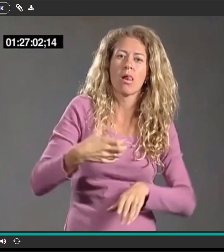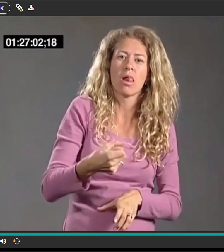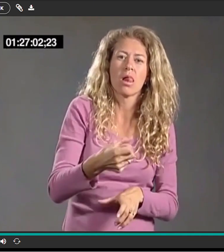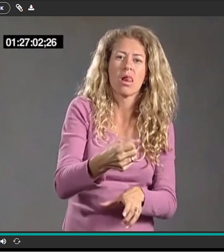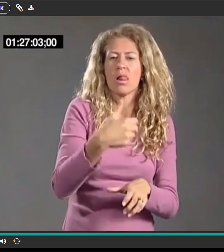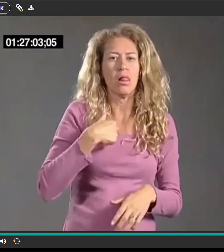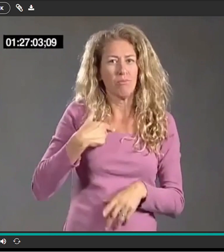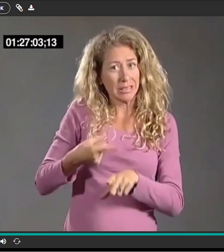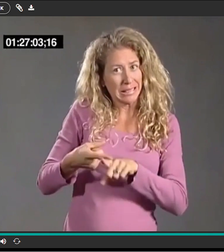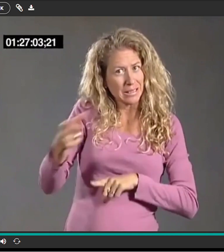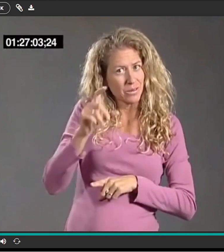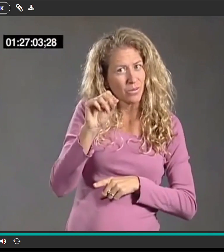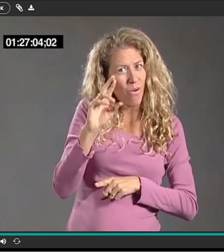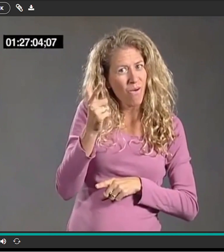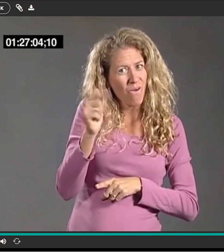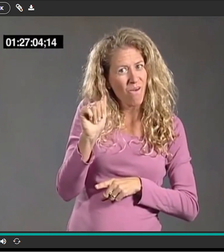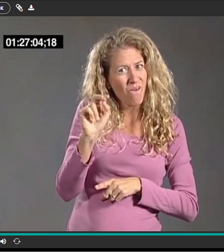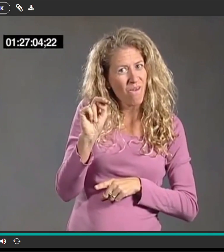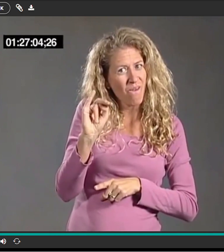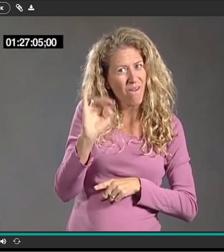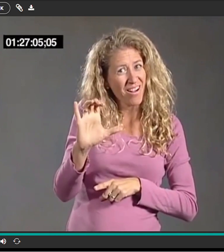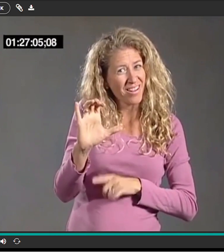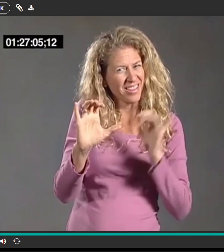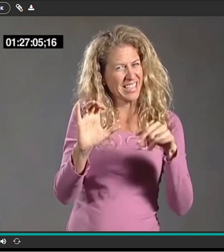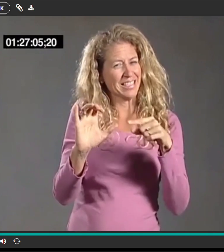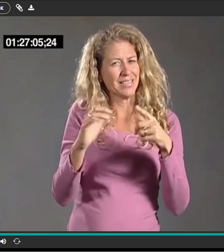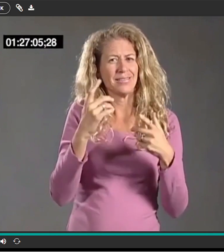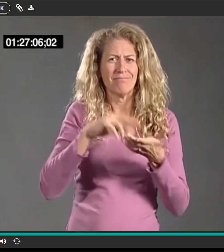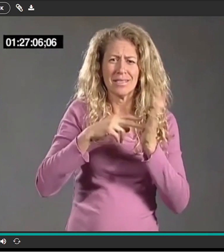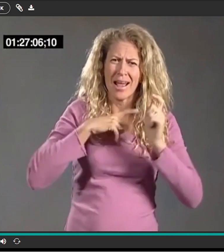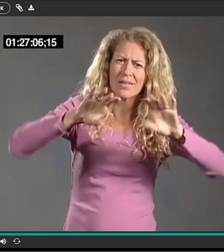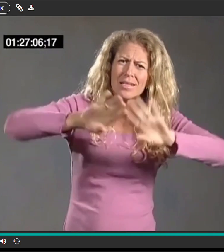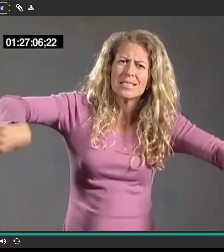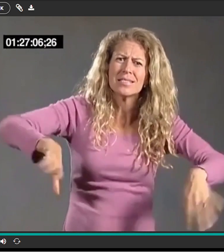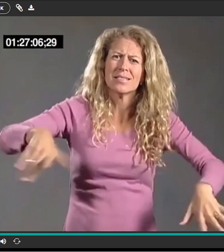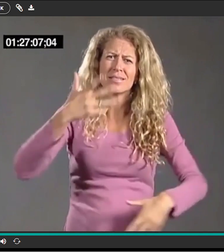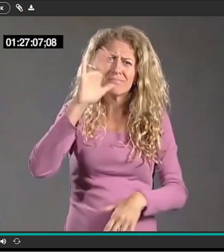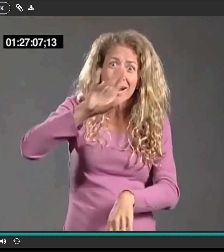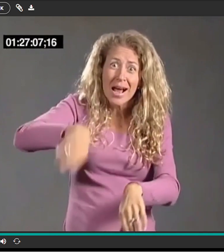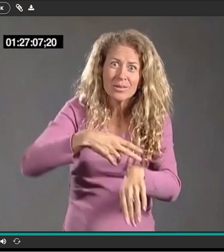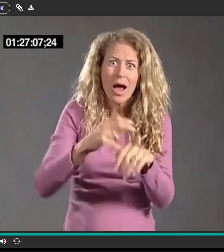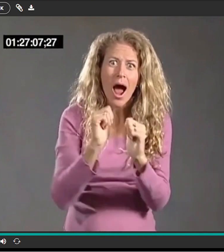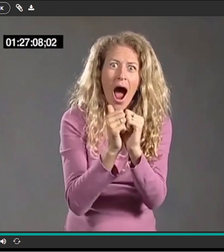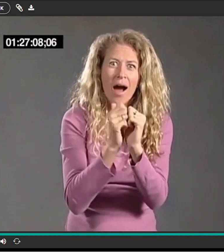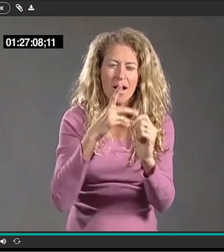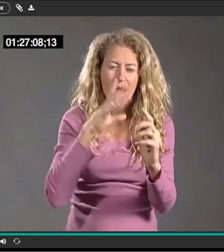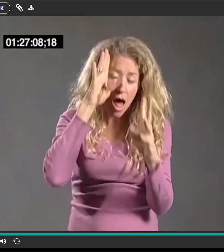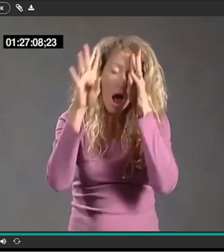But I avoid using chemicals in my garden. I like to keep things organic,